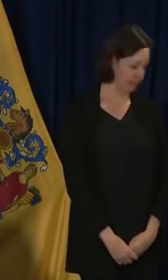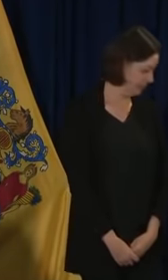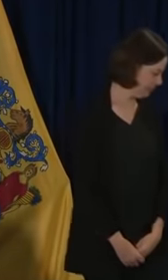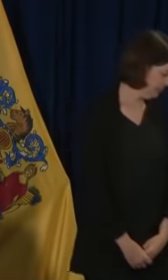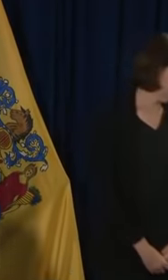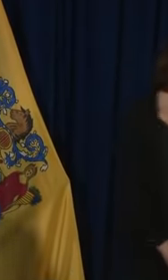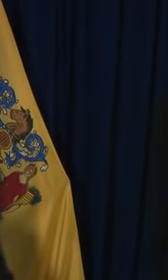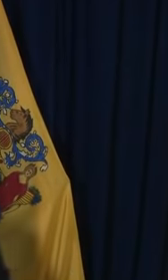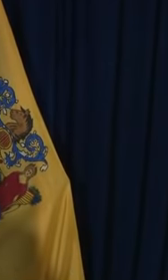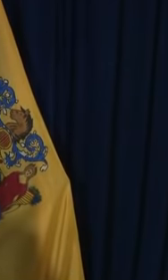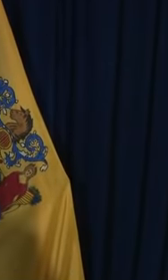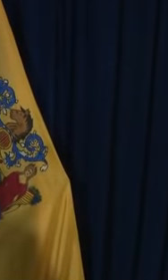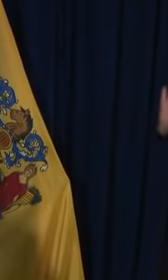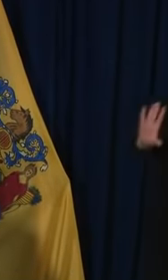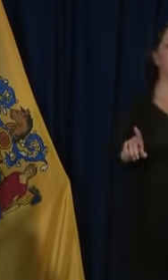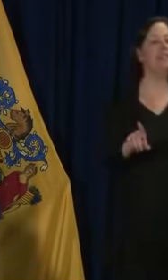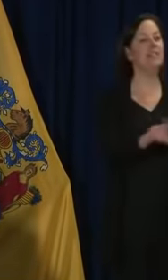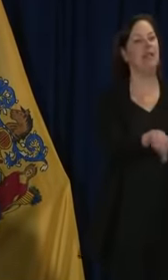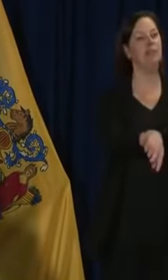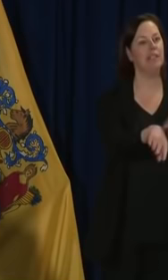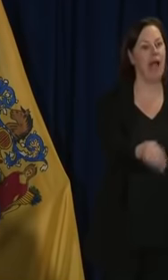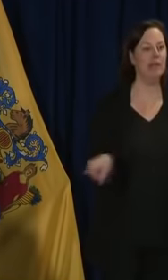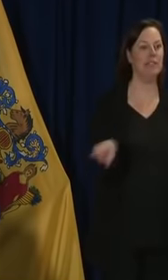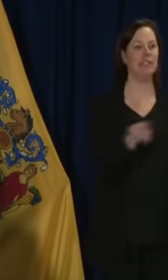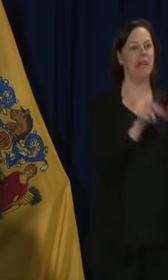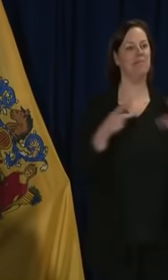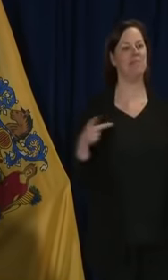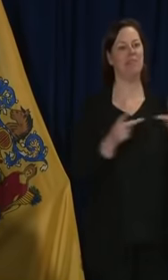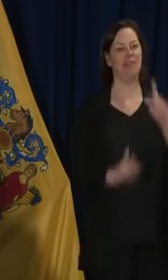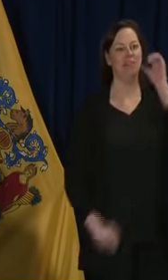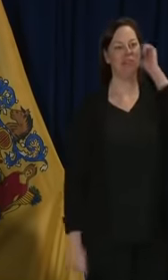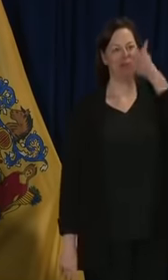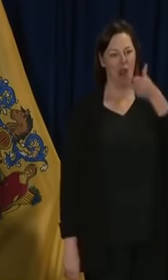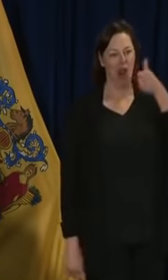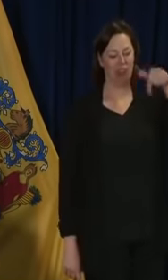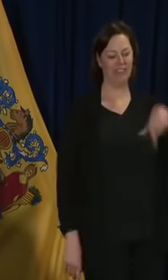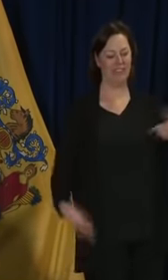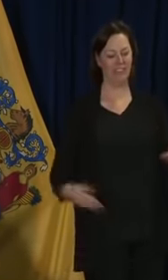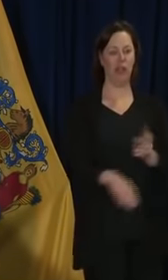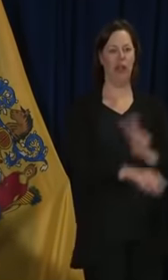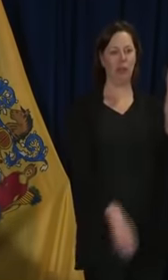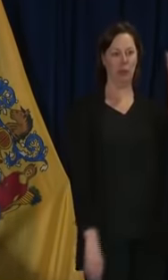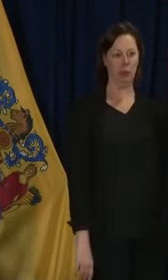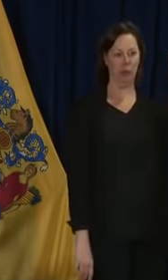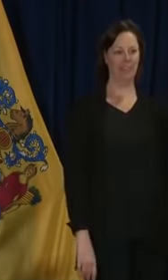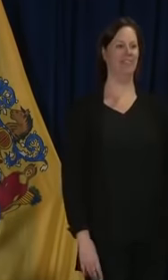At the same time, same station. Tomorrow, right here, I assume, 2 p.m.